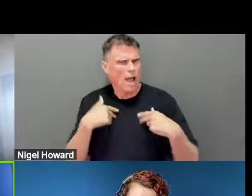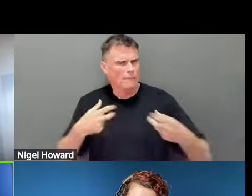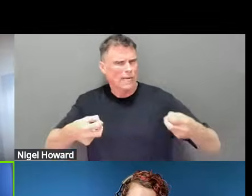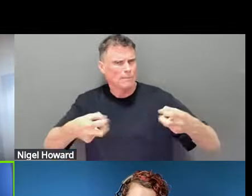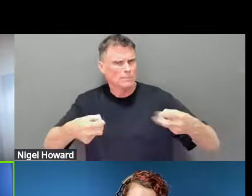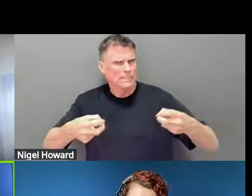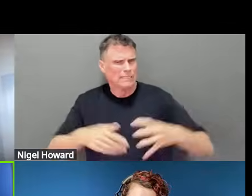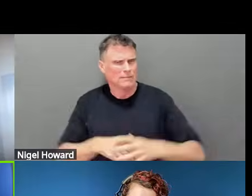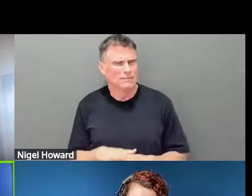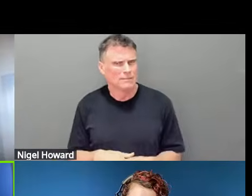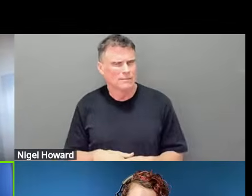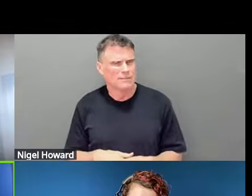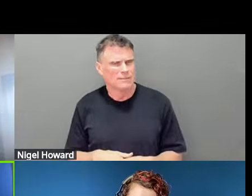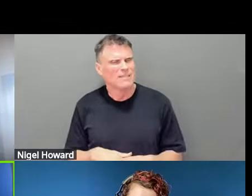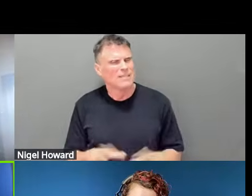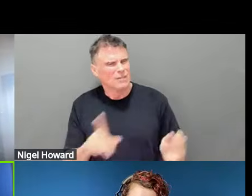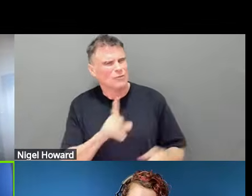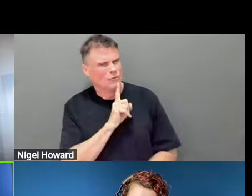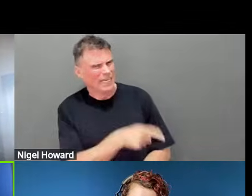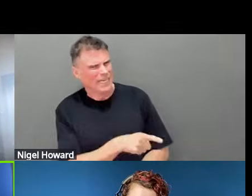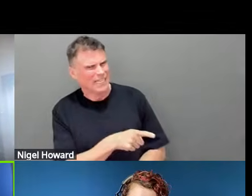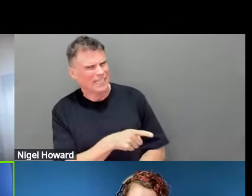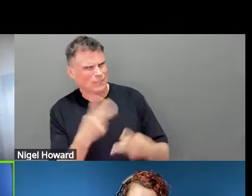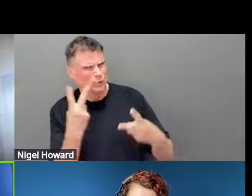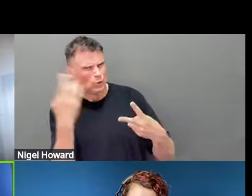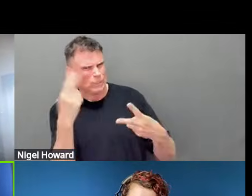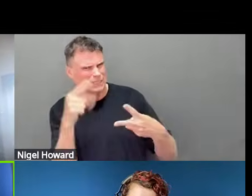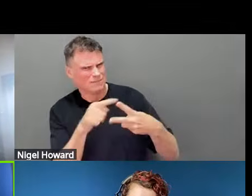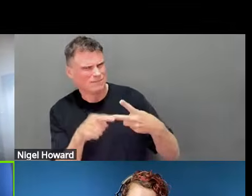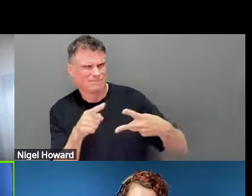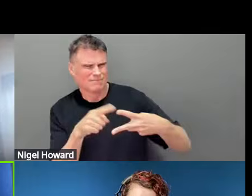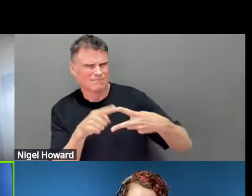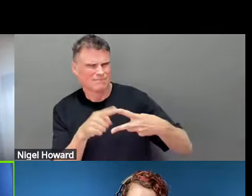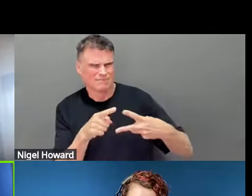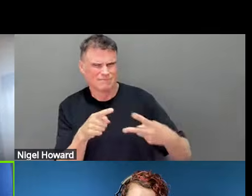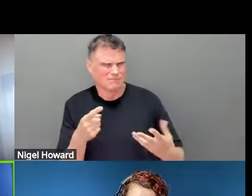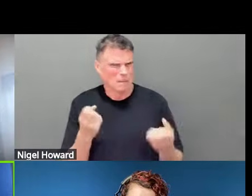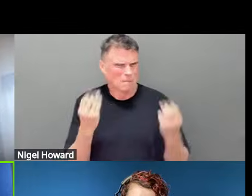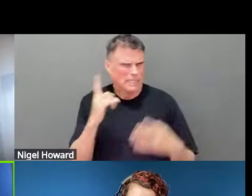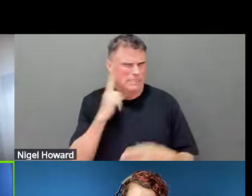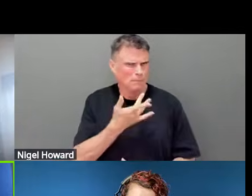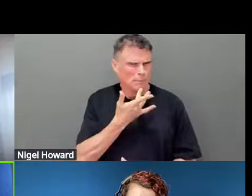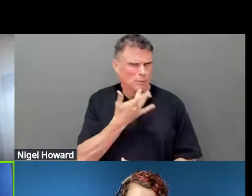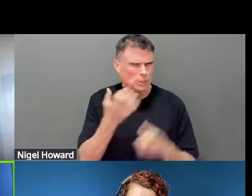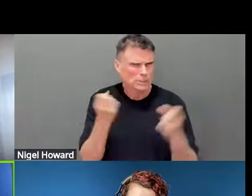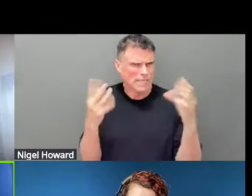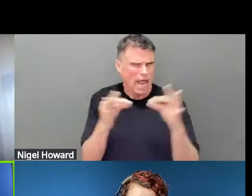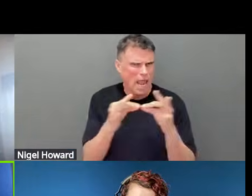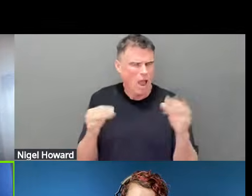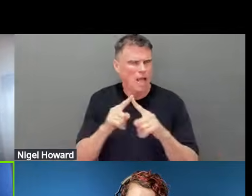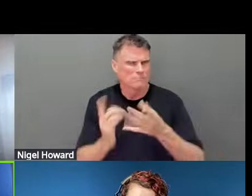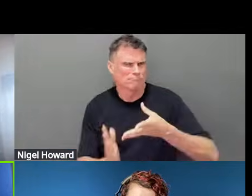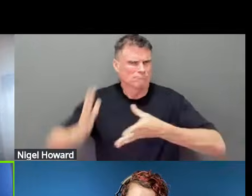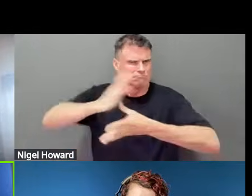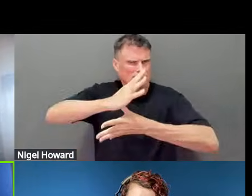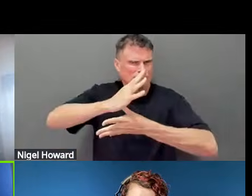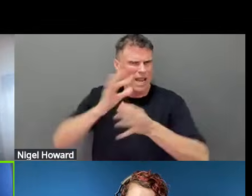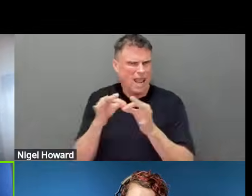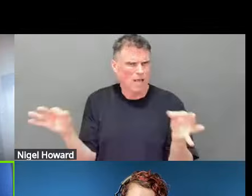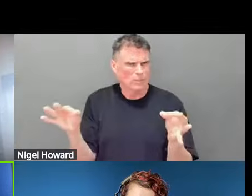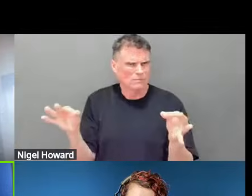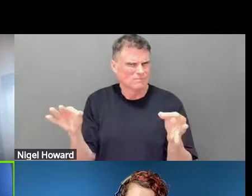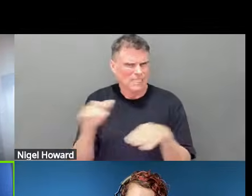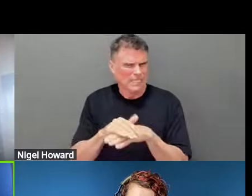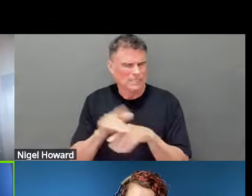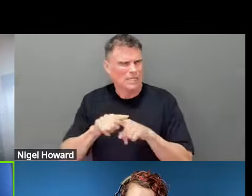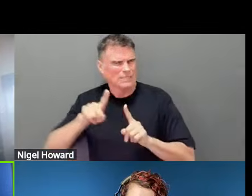email came to Tim and I, we were told, oh, don't worry, access will be provided by the captioning. Well, I just want to say